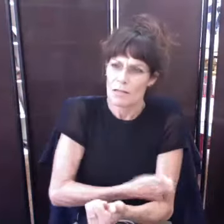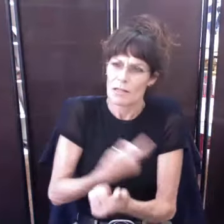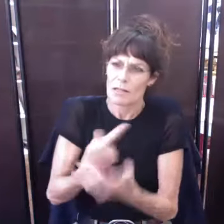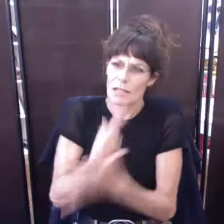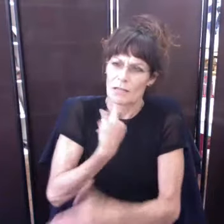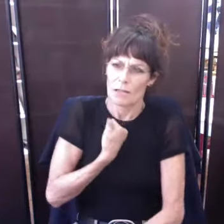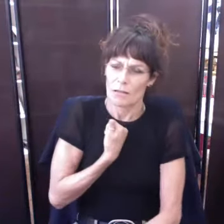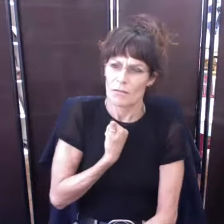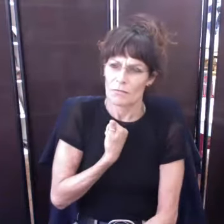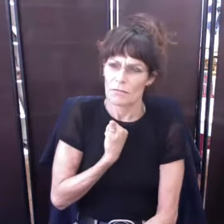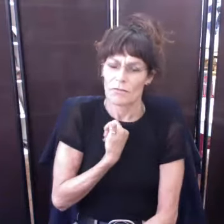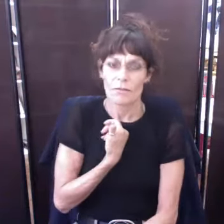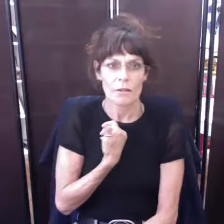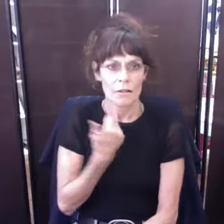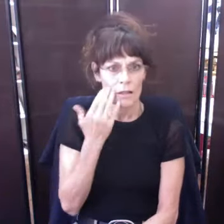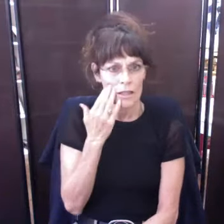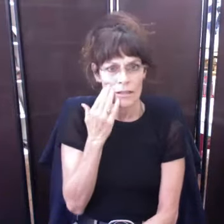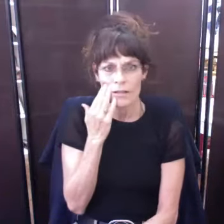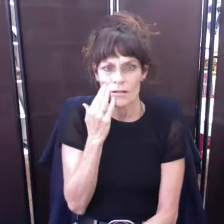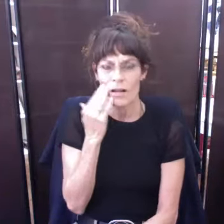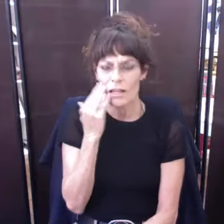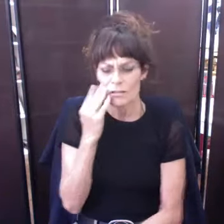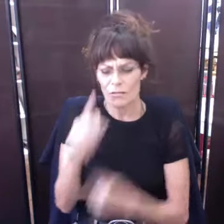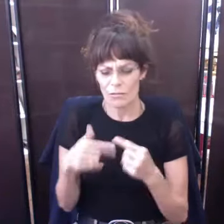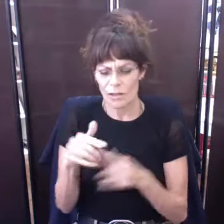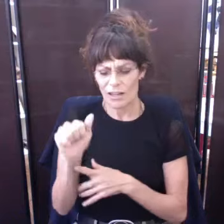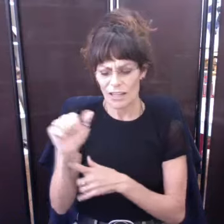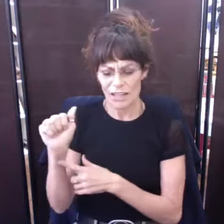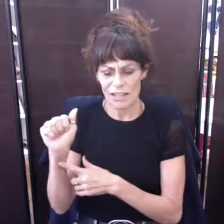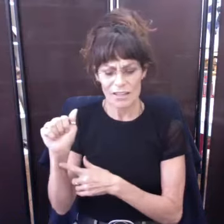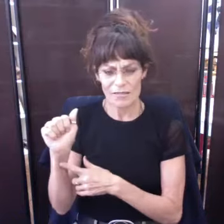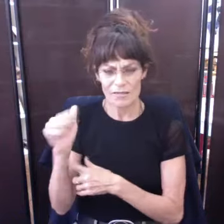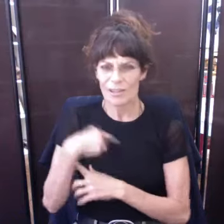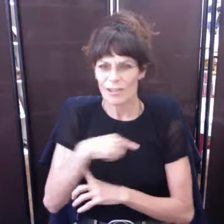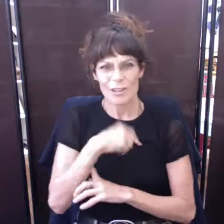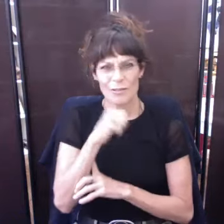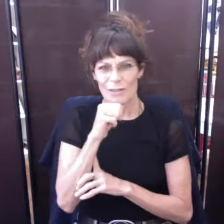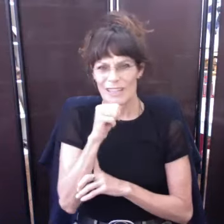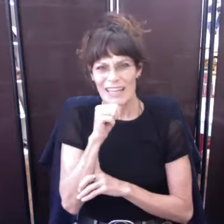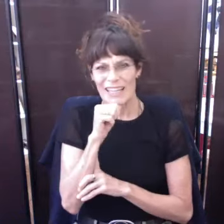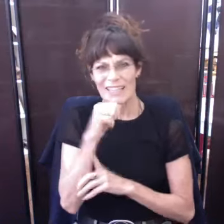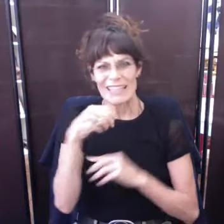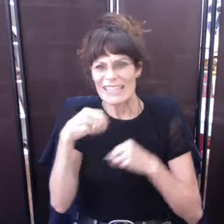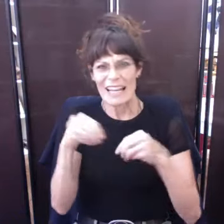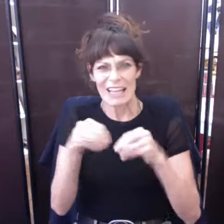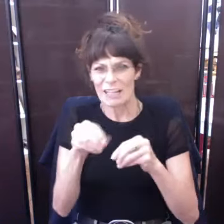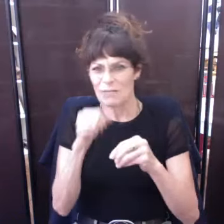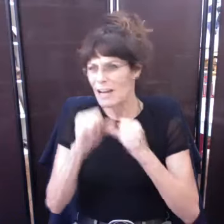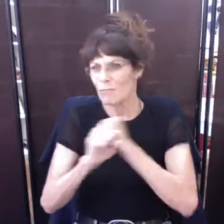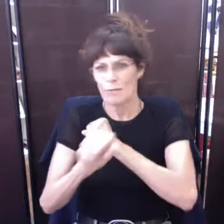And you know, the thing that I know about Alcoholics Anonymous is, like, we're not in the sales game, you know. I'm not here to pitch you a line.